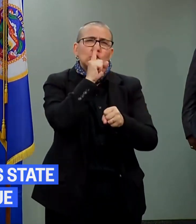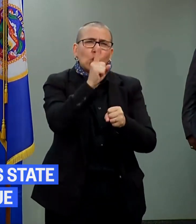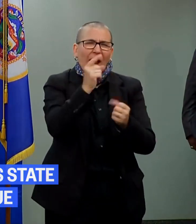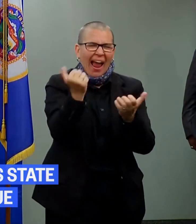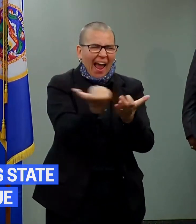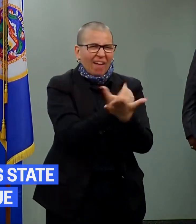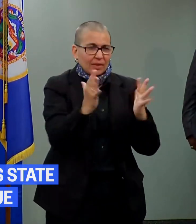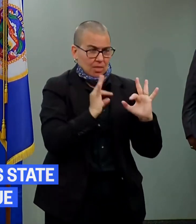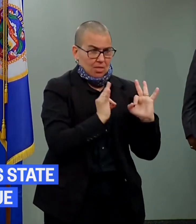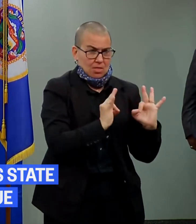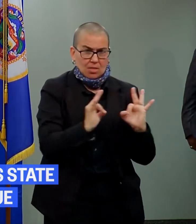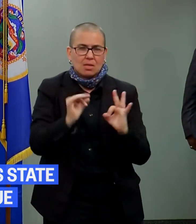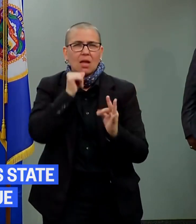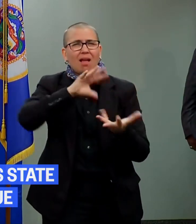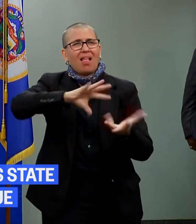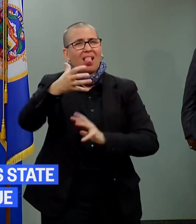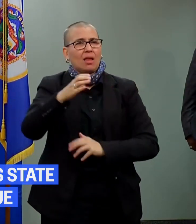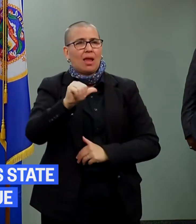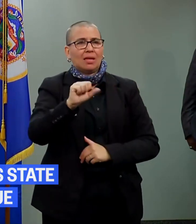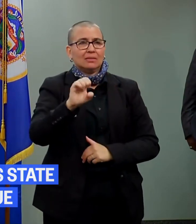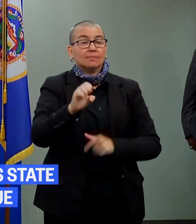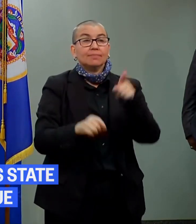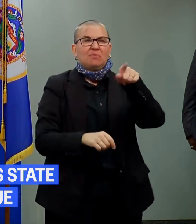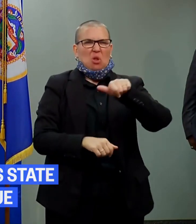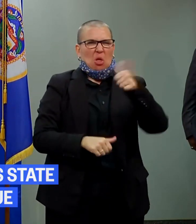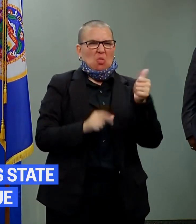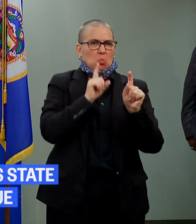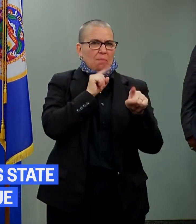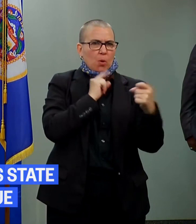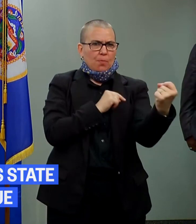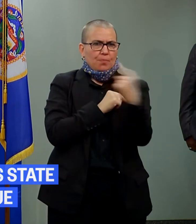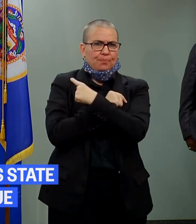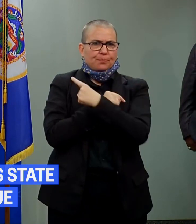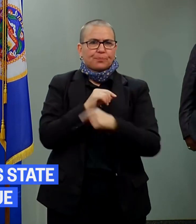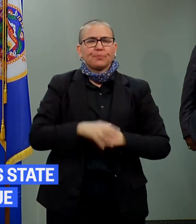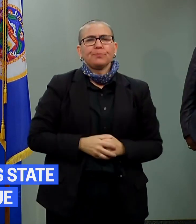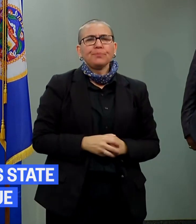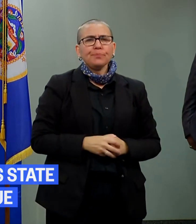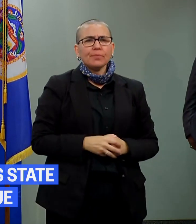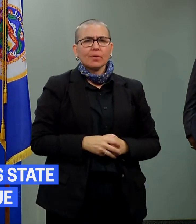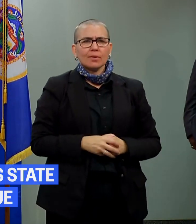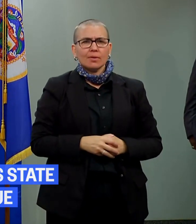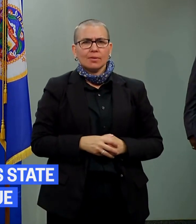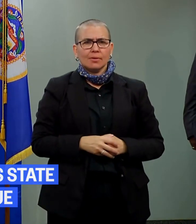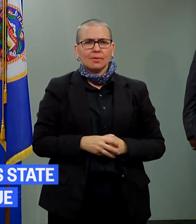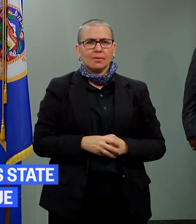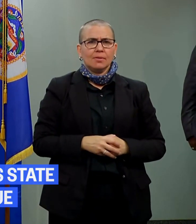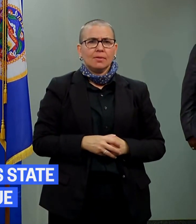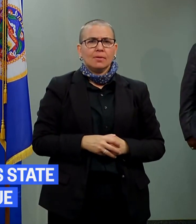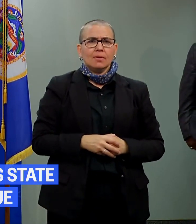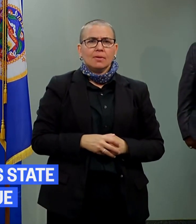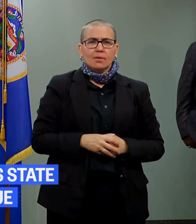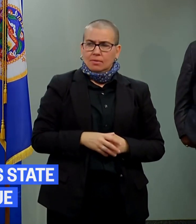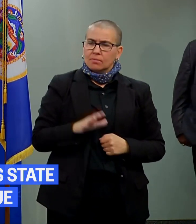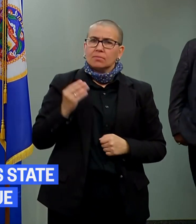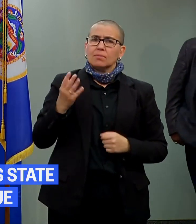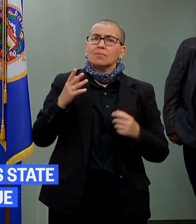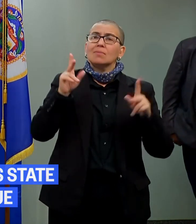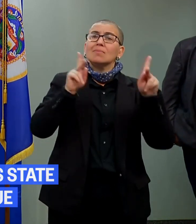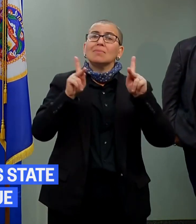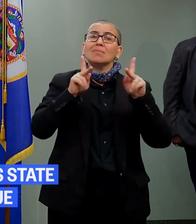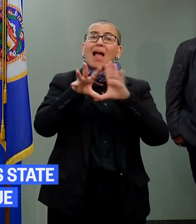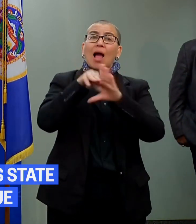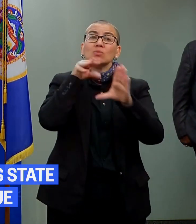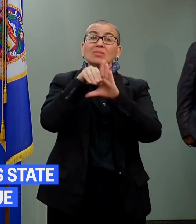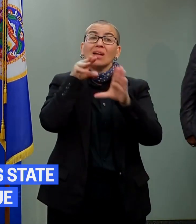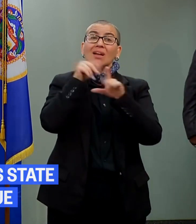else? Sure. We've heard multiple times from officials, it's outside agitators from outside Minnesota, outside the area driving the violence.